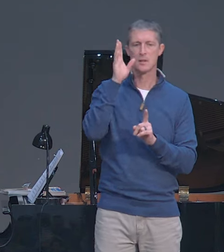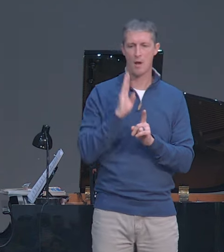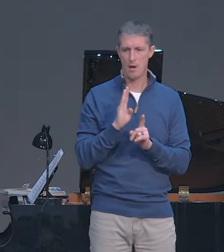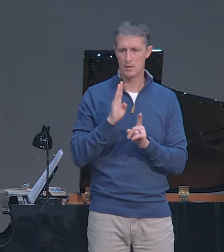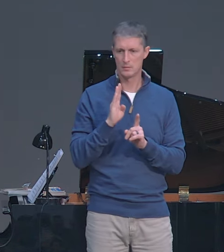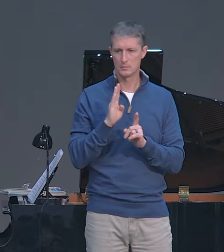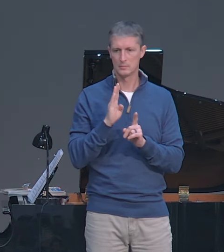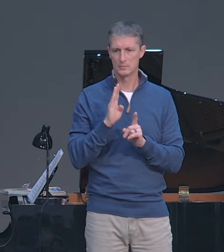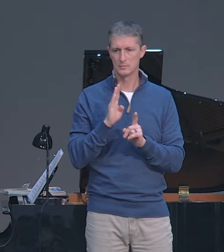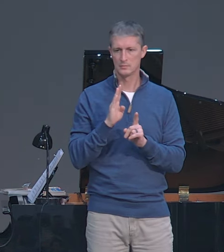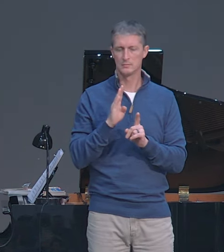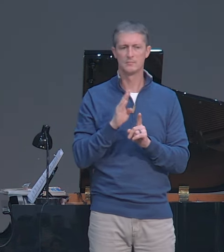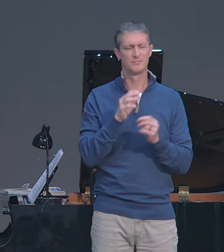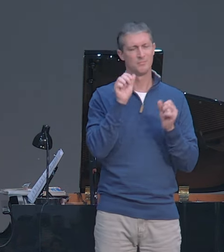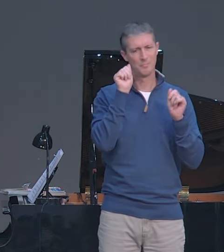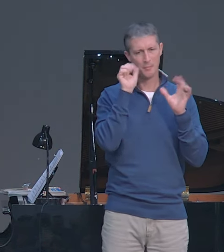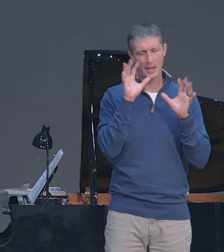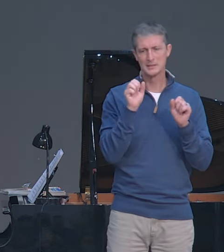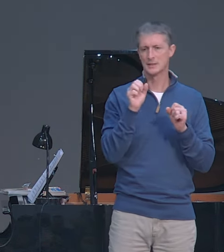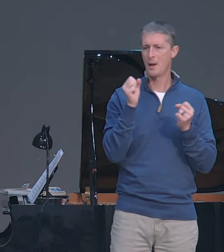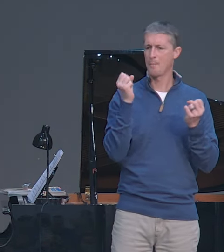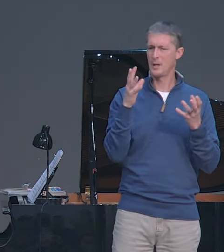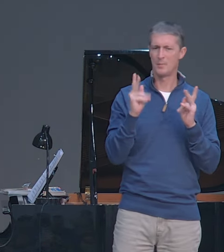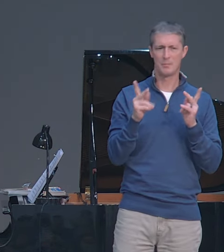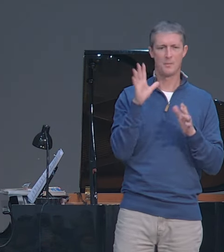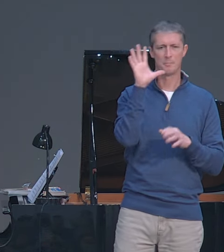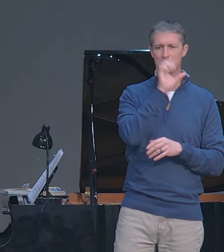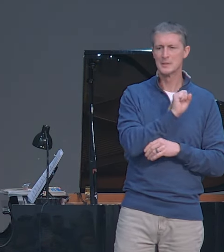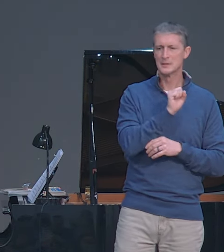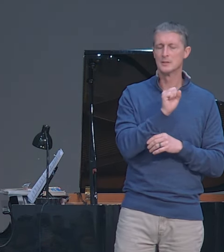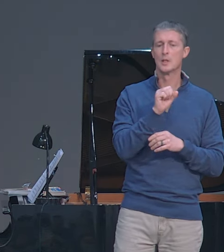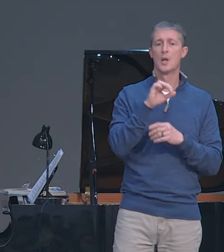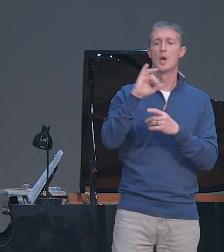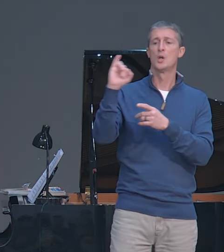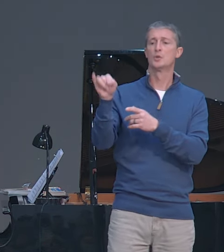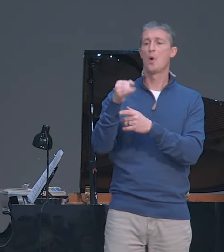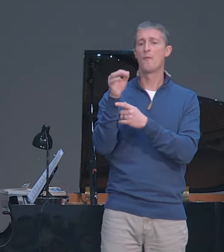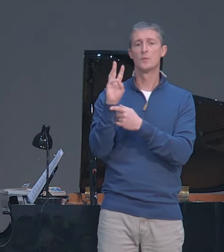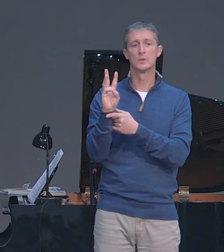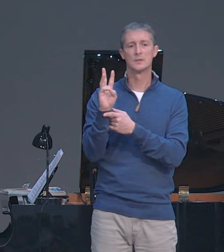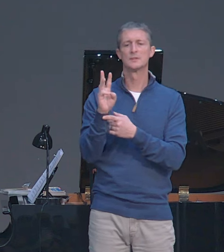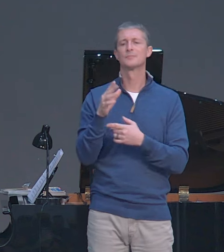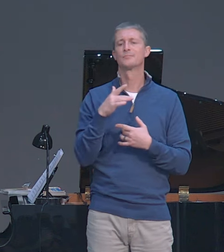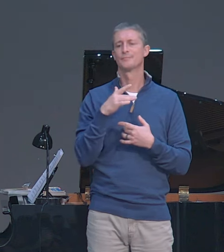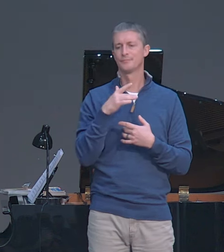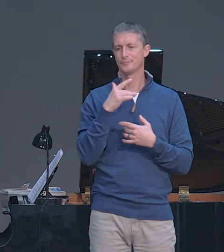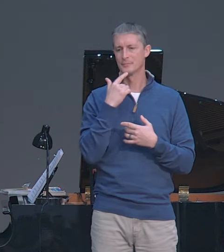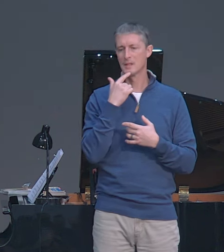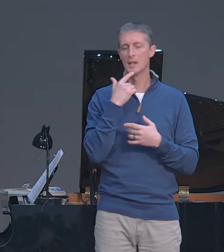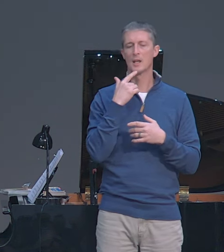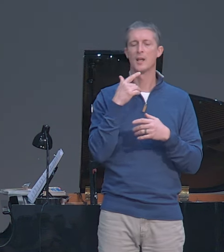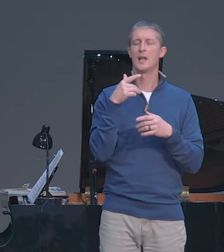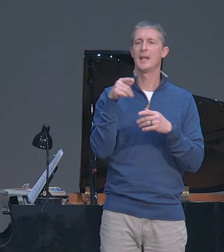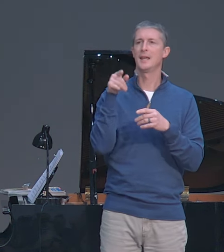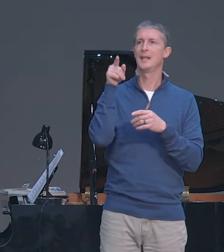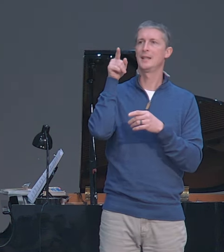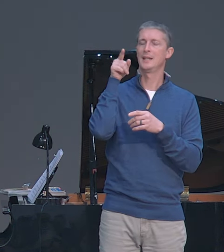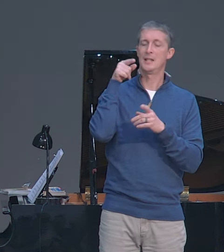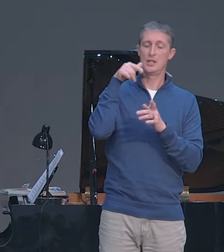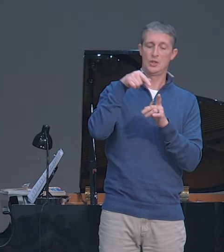Jehovah's Witnesses say that Jesus was merely God's first creation,